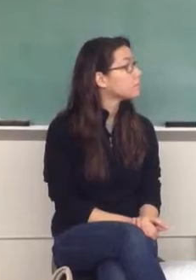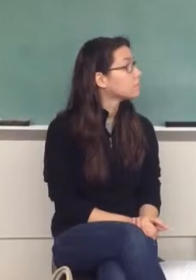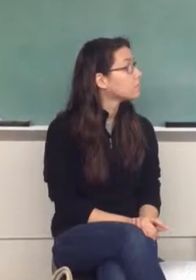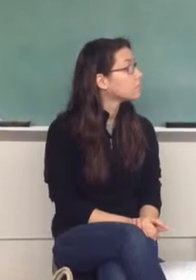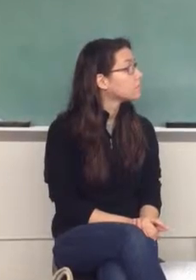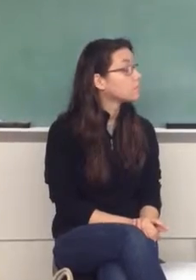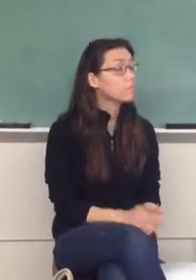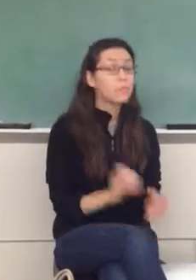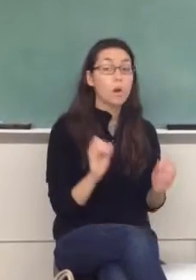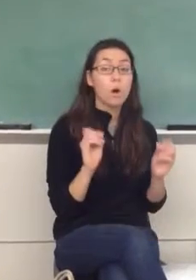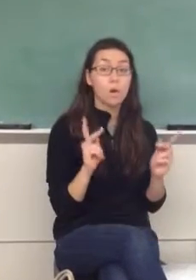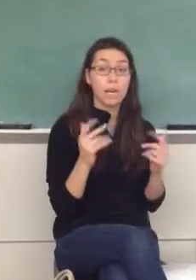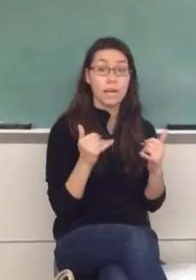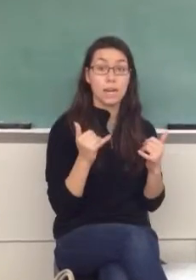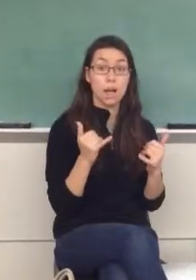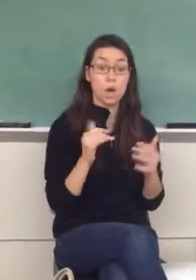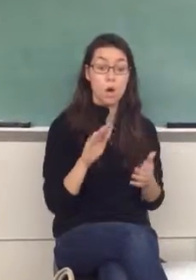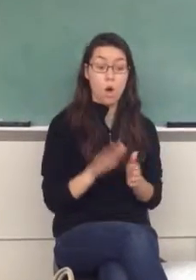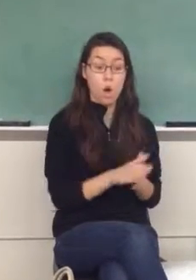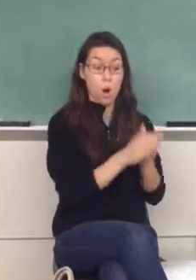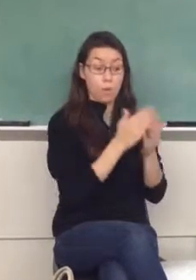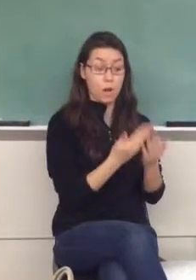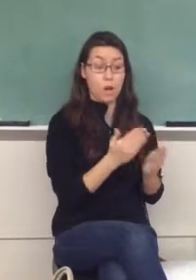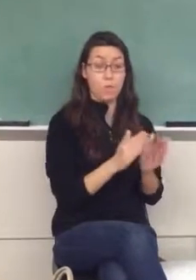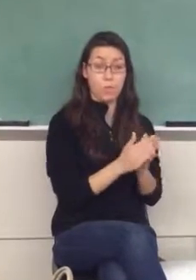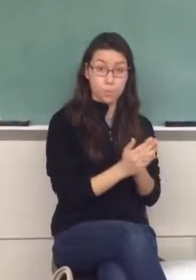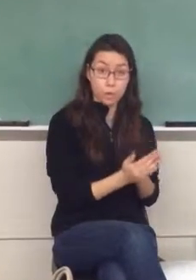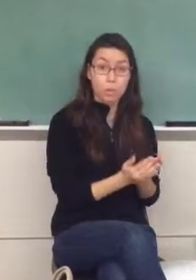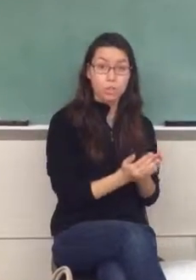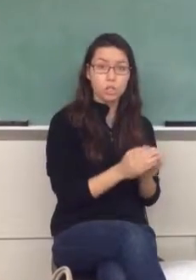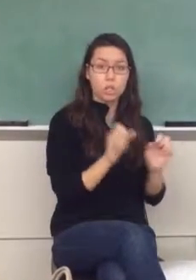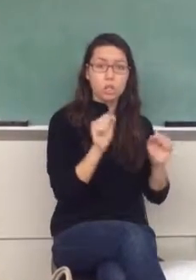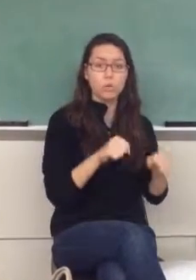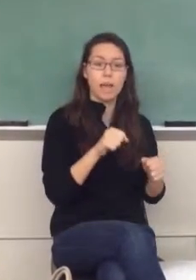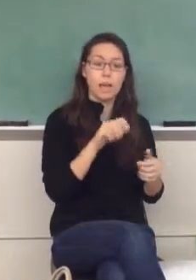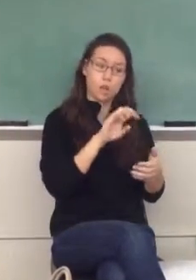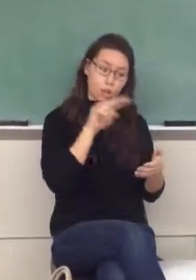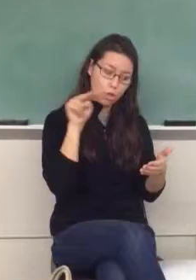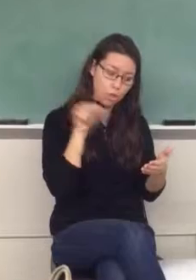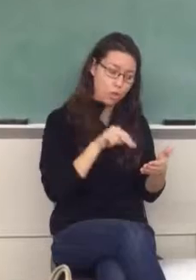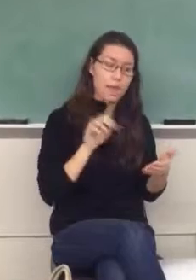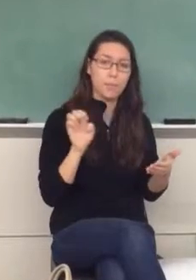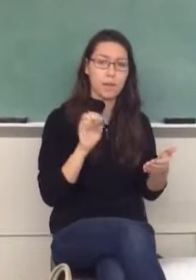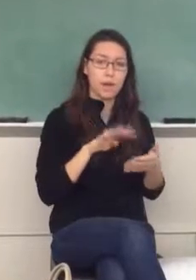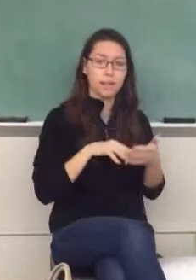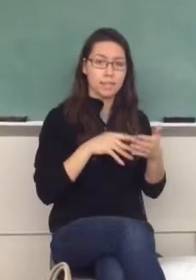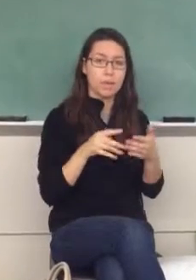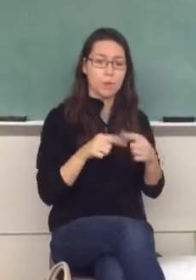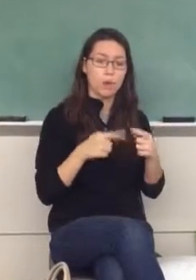Okay, go ahead and open up your book so you can look at the periodic table while I'm going over this next part. Open up to the back of your book.